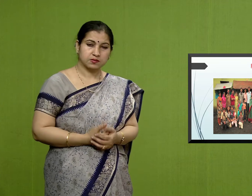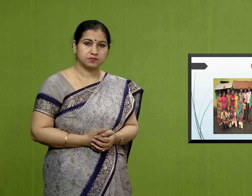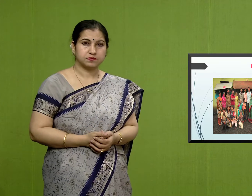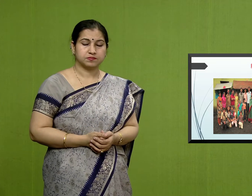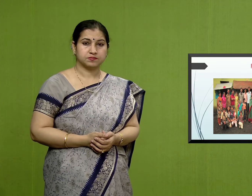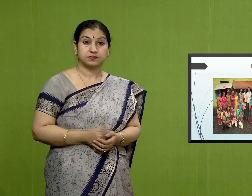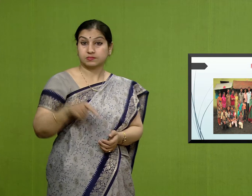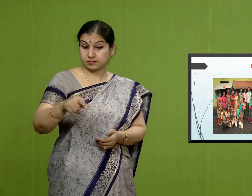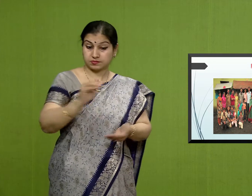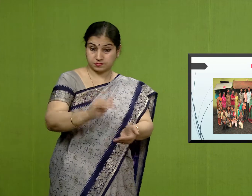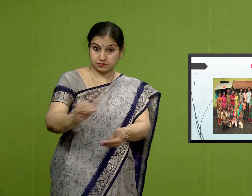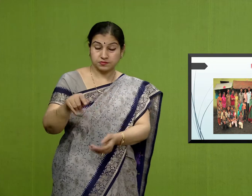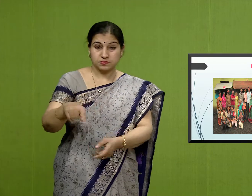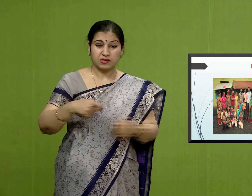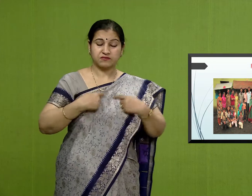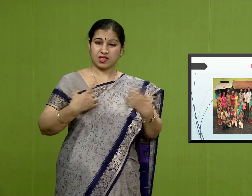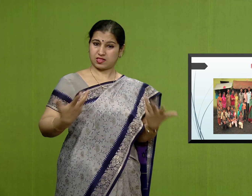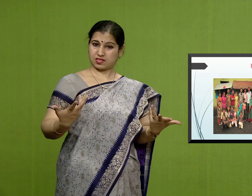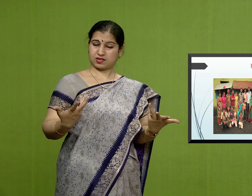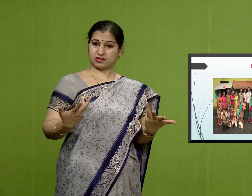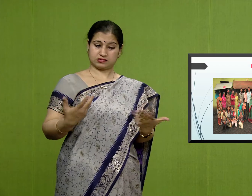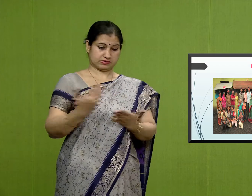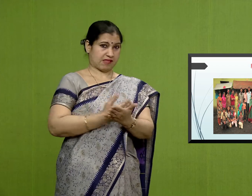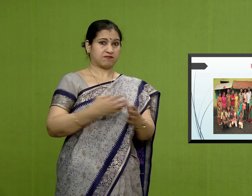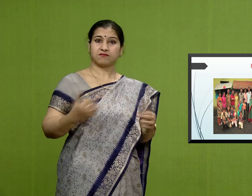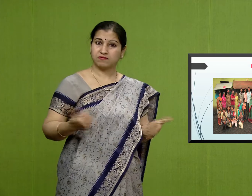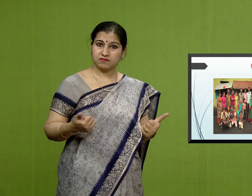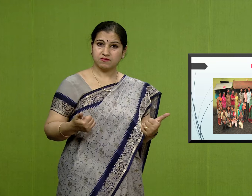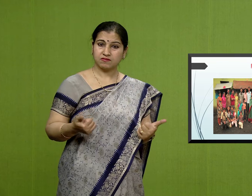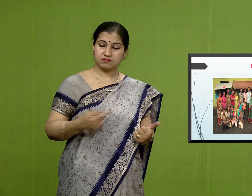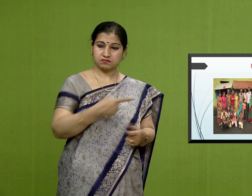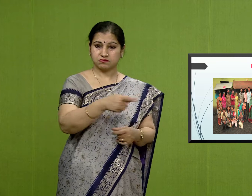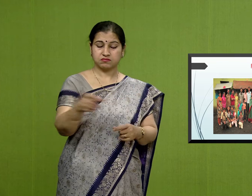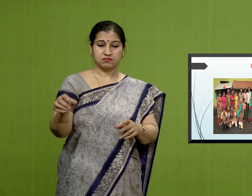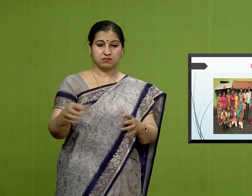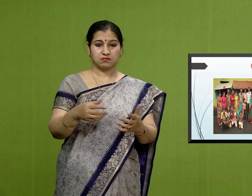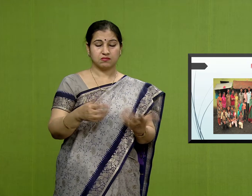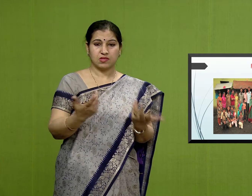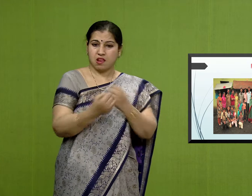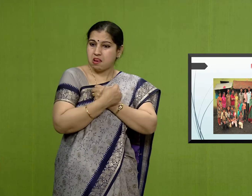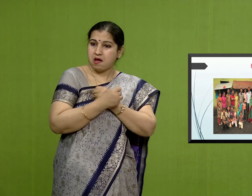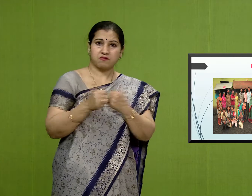The children feel very insecure and unloved.